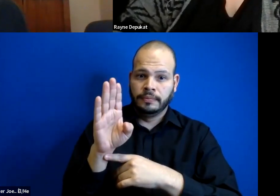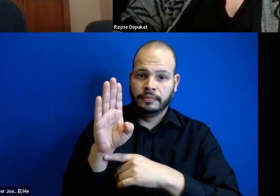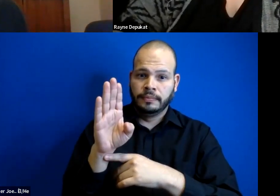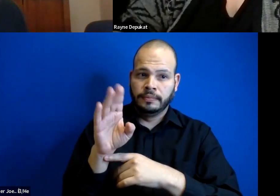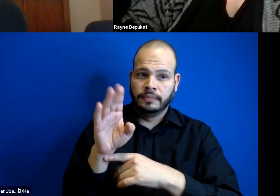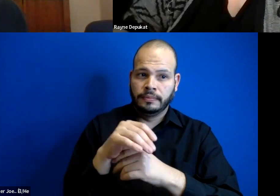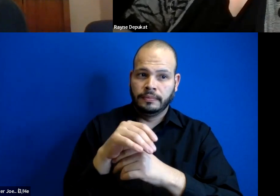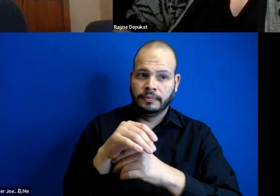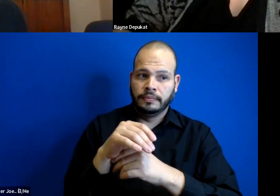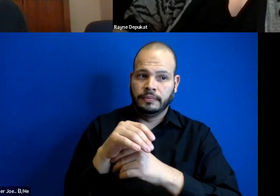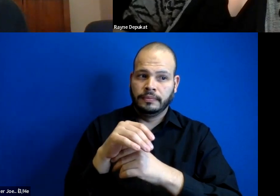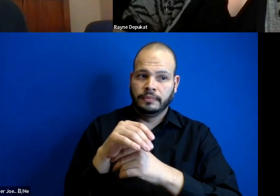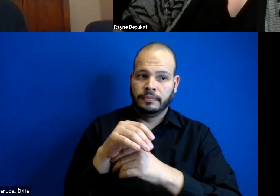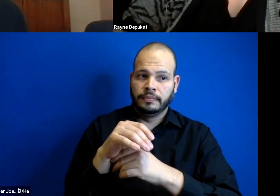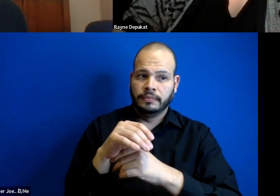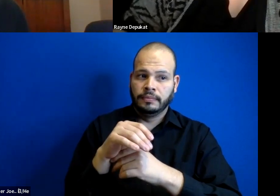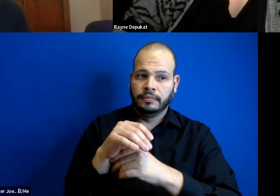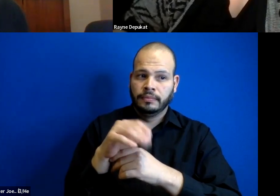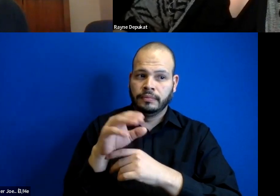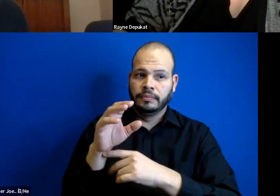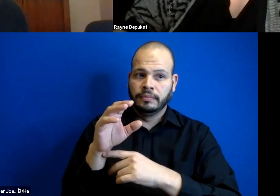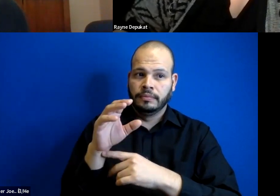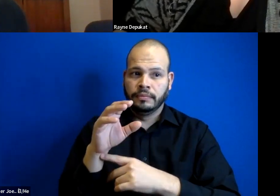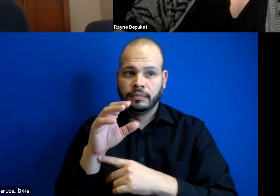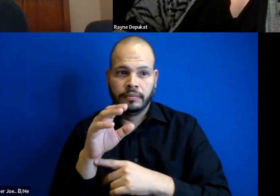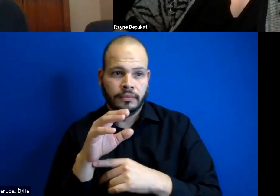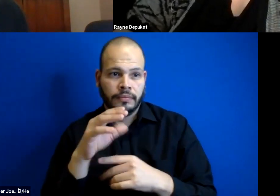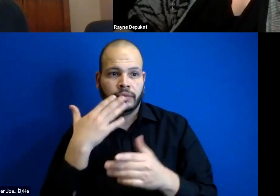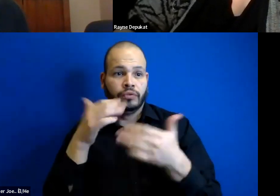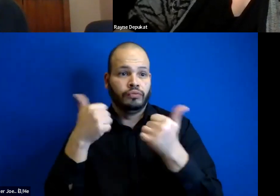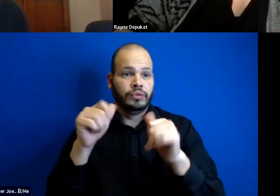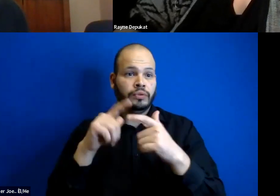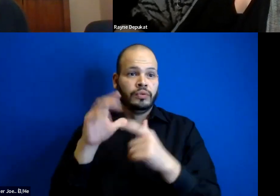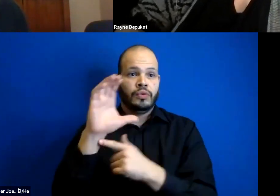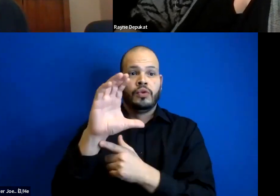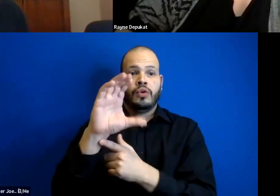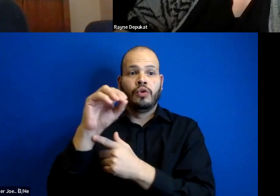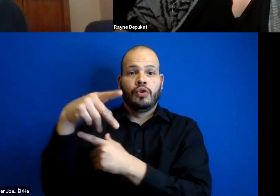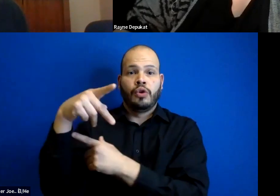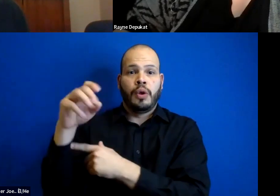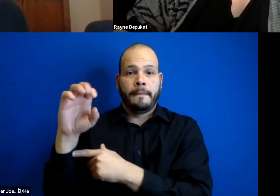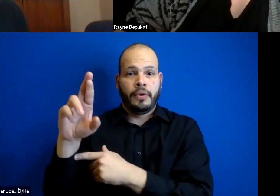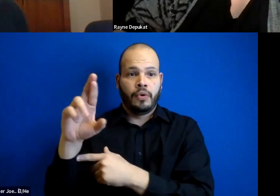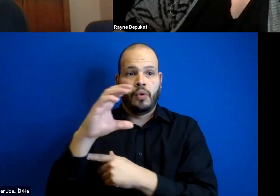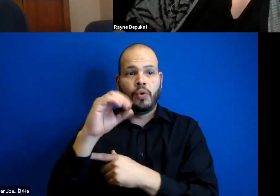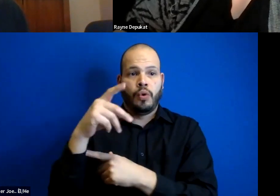And I've been doing this for a long time, and anecdotally, the way it was explained to me was